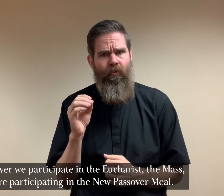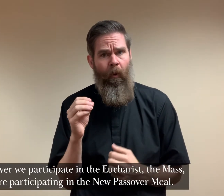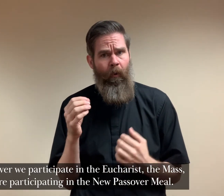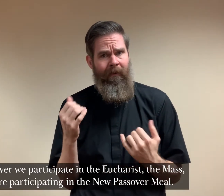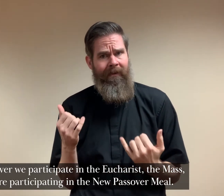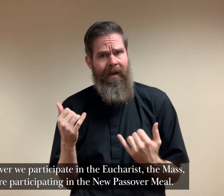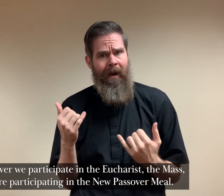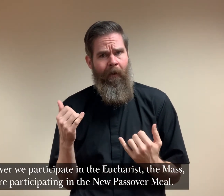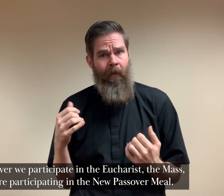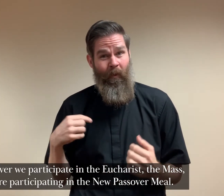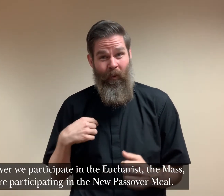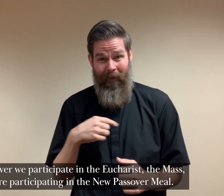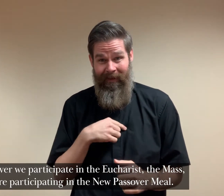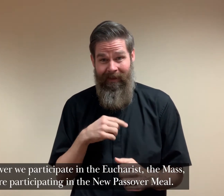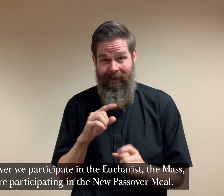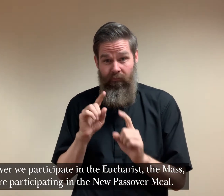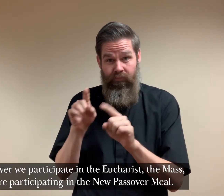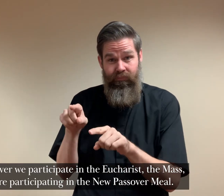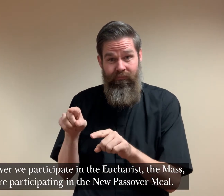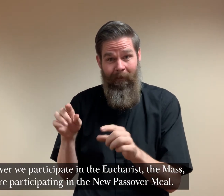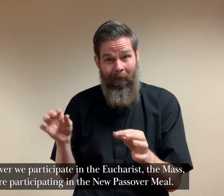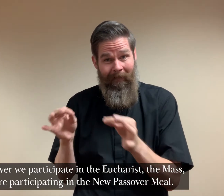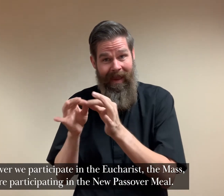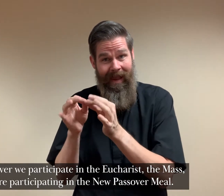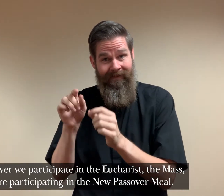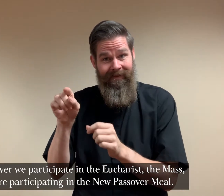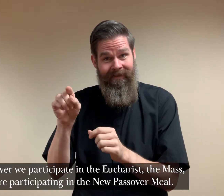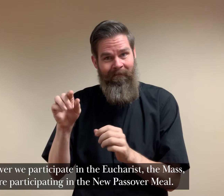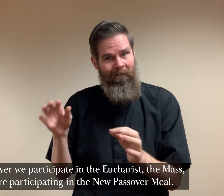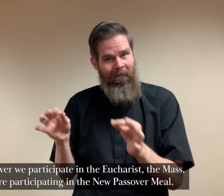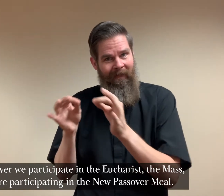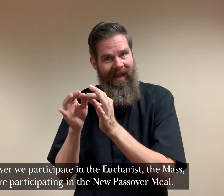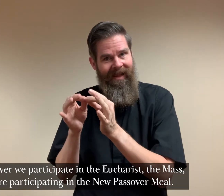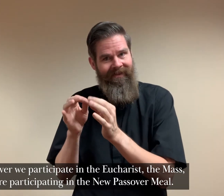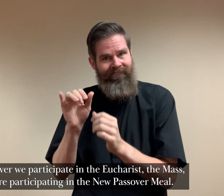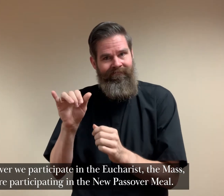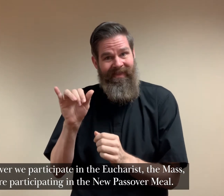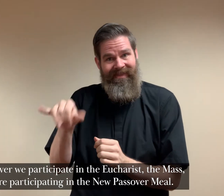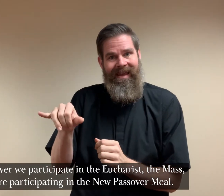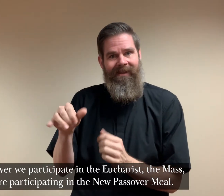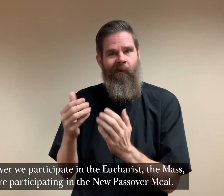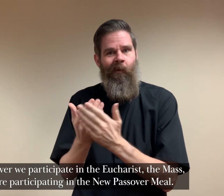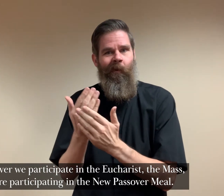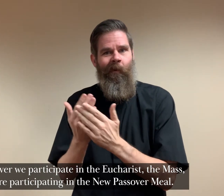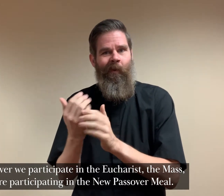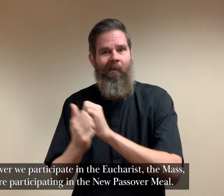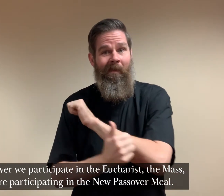Whenever we participate in the Eucharist, the Mass, we are participating in the new Passover meal.